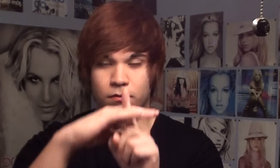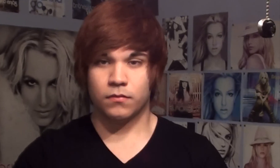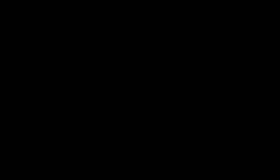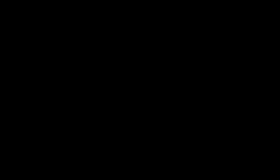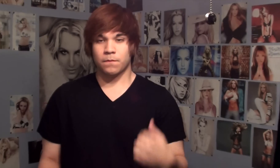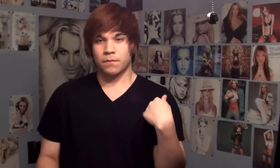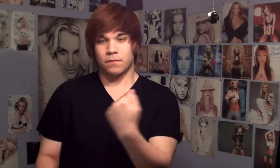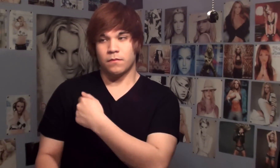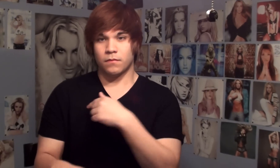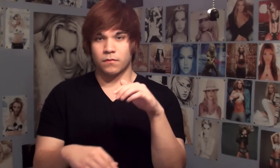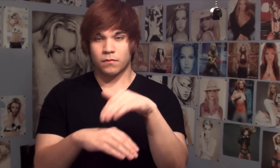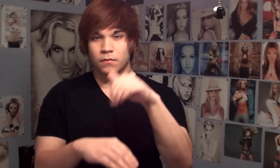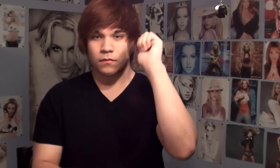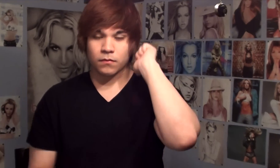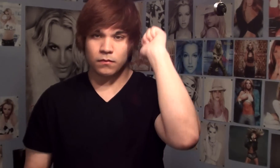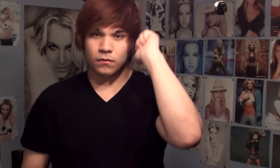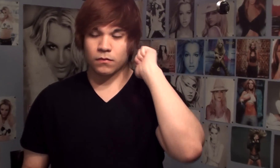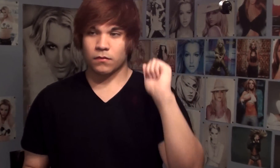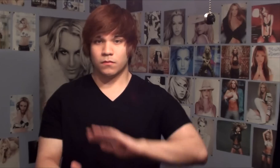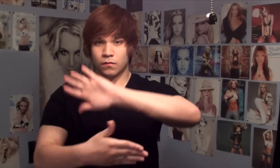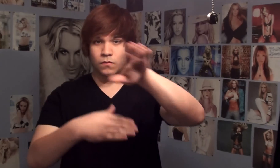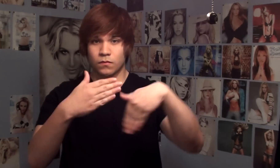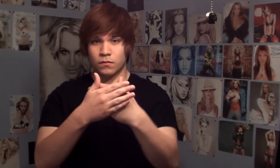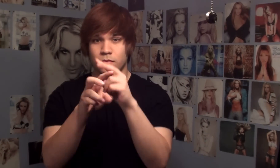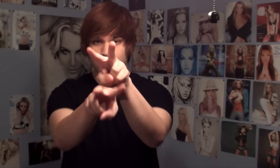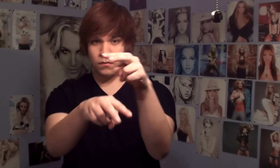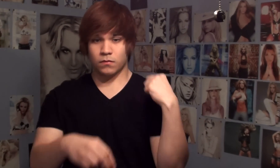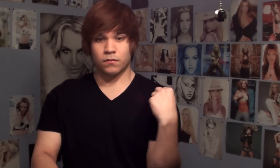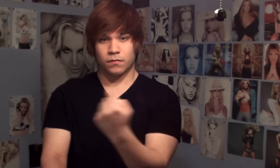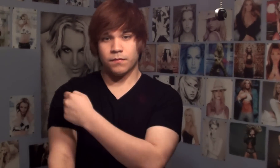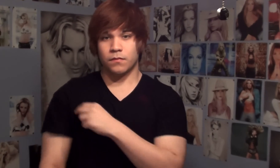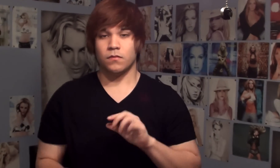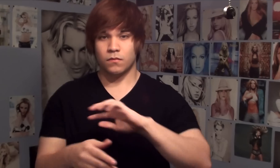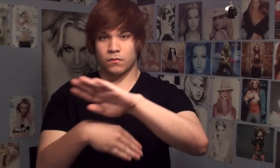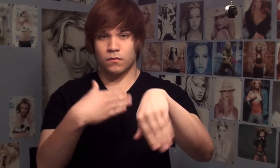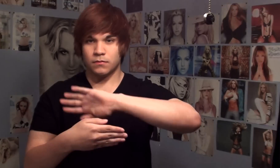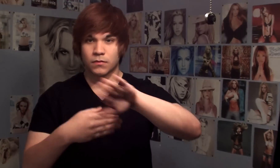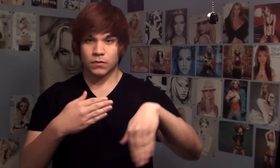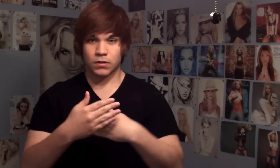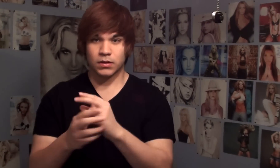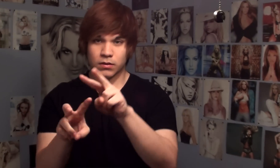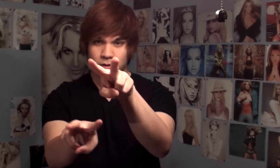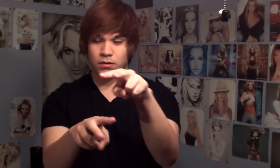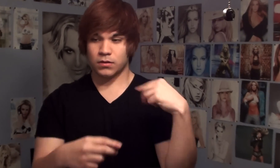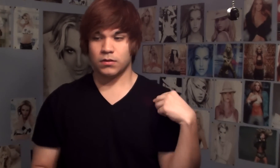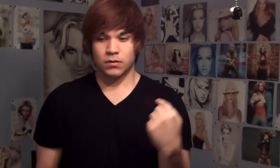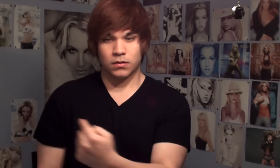up. When we up in the club, all eyes on us. All eyes on us. All eyes on